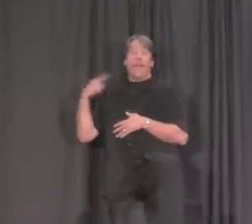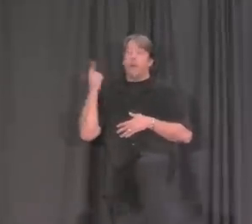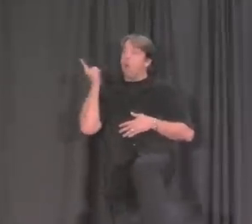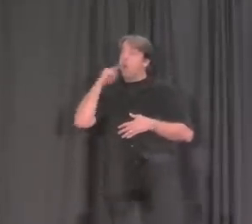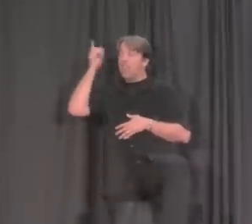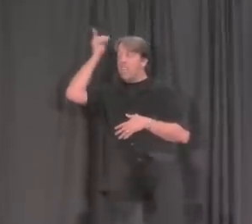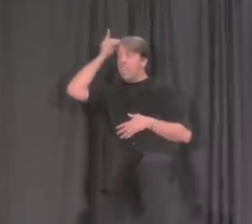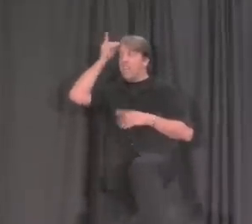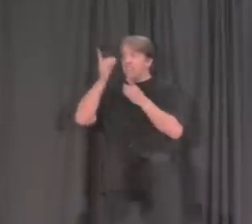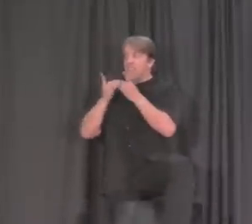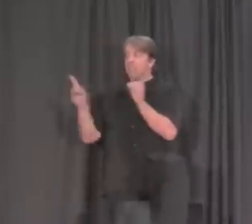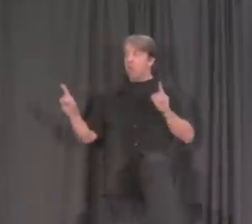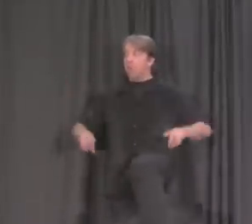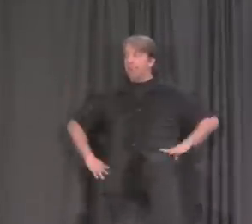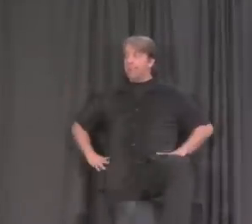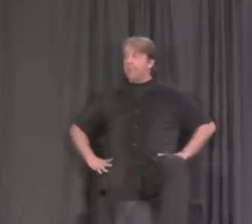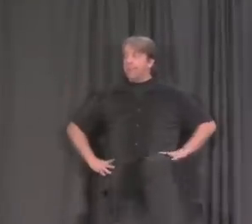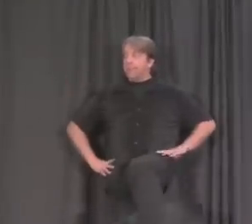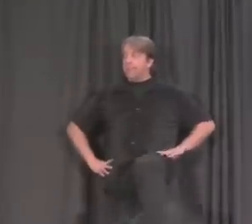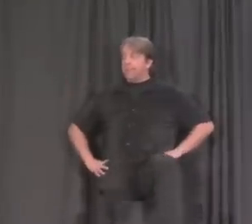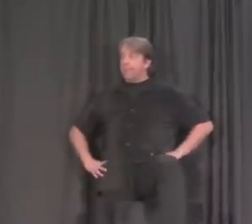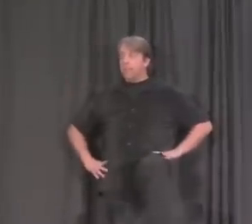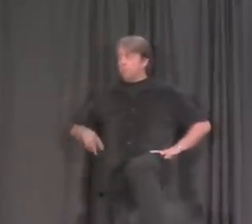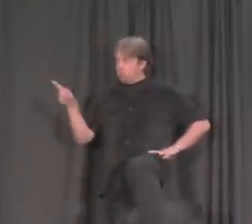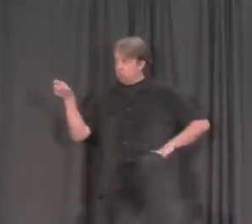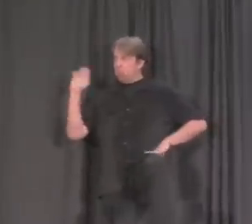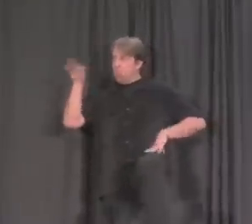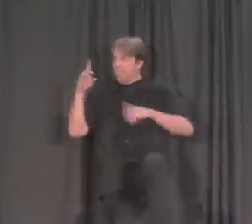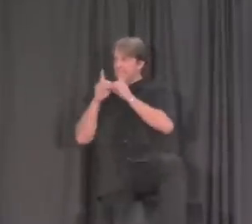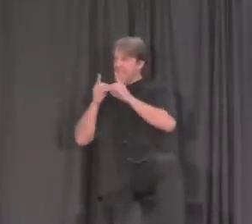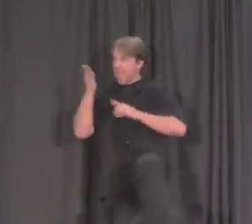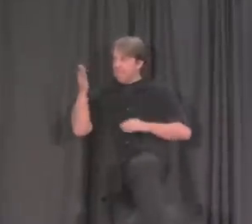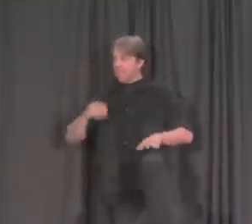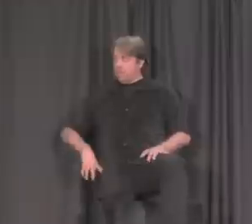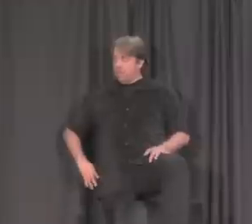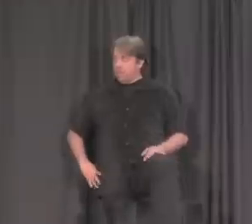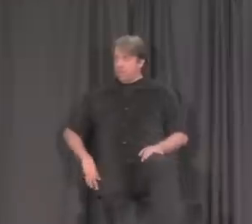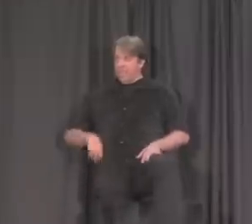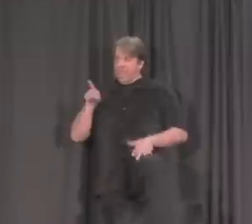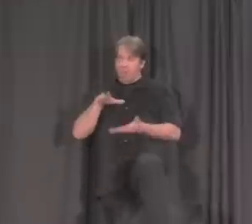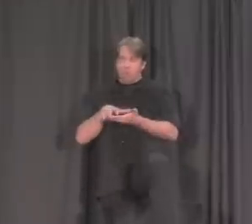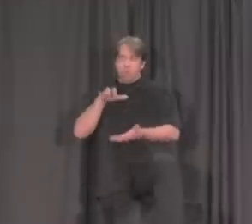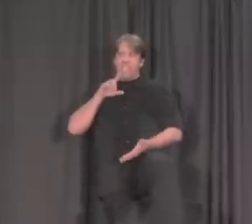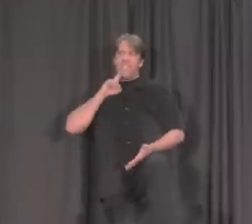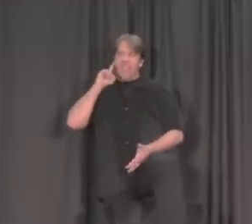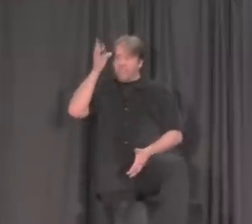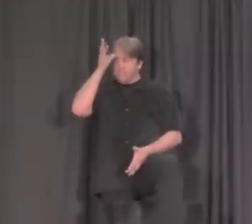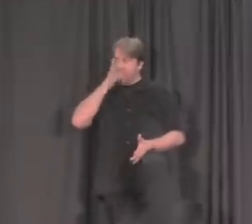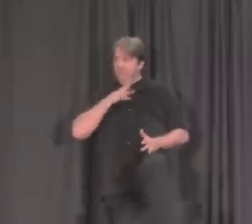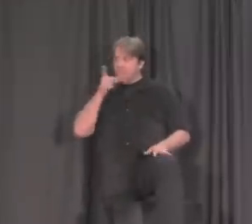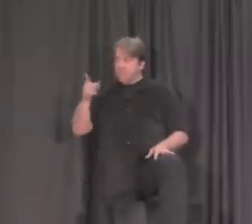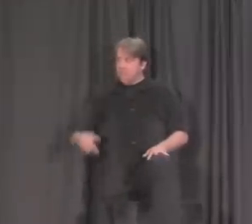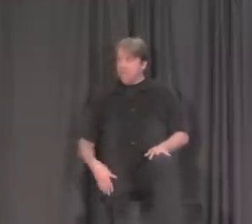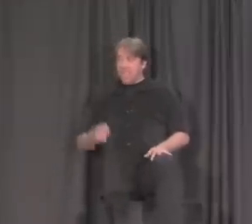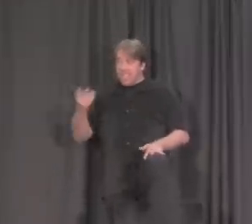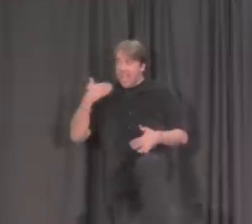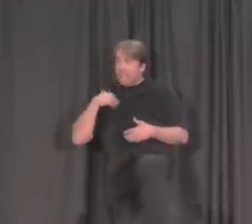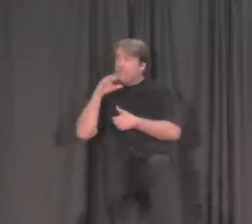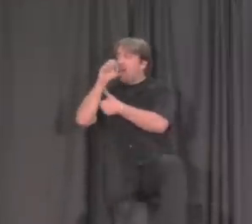"Hey, I heard David is now divorced. You should date him, girl. He is loaded. He's